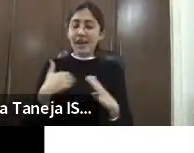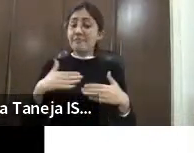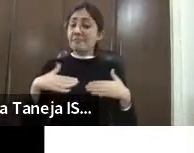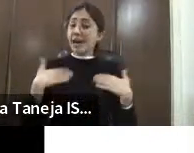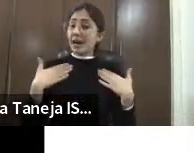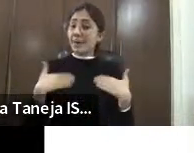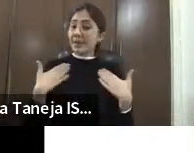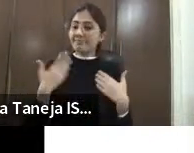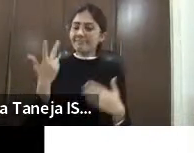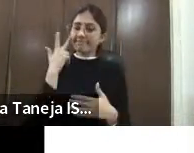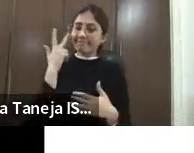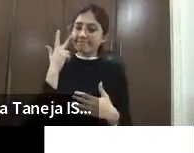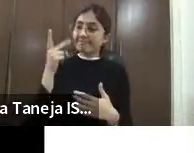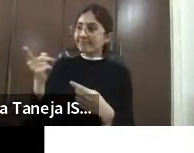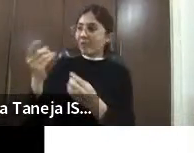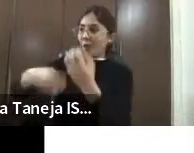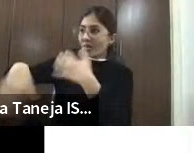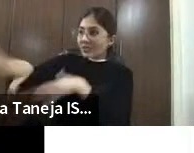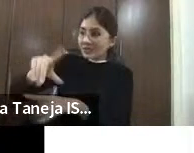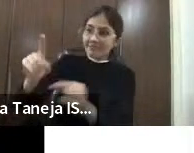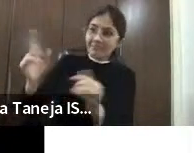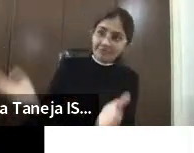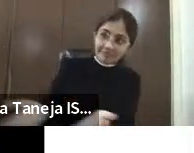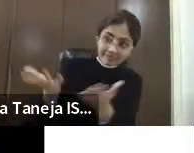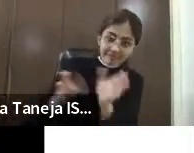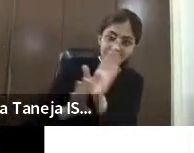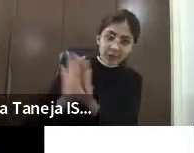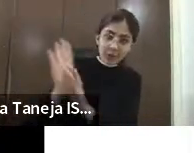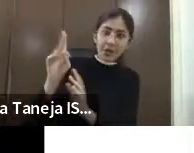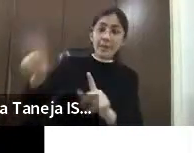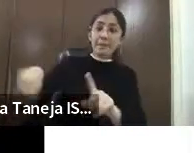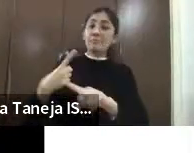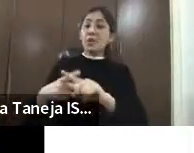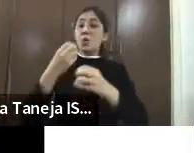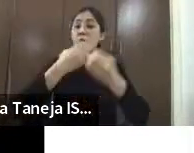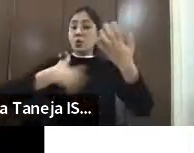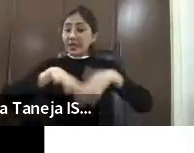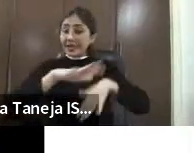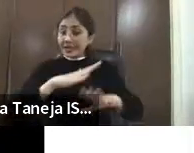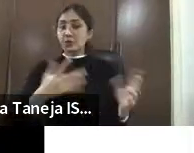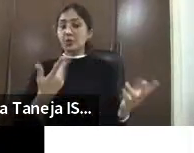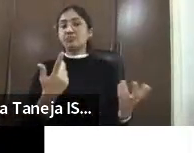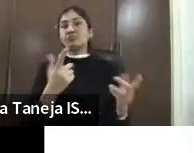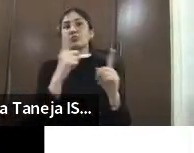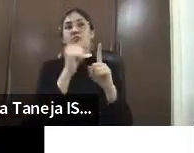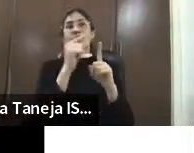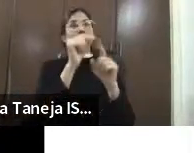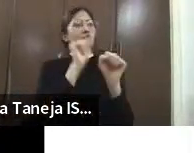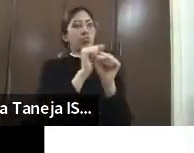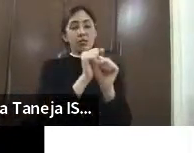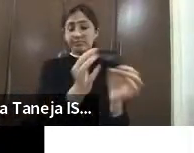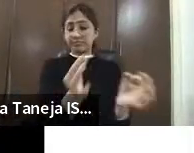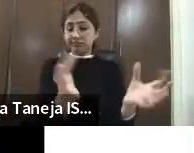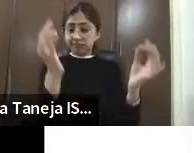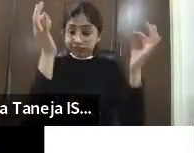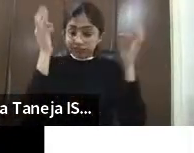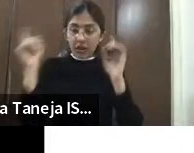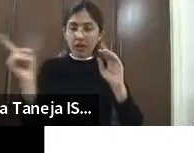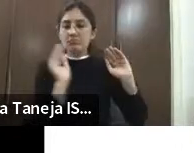this organization is not only promoting individuals but also organizations that are doing some path-breaking works